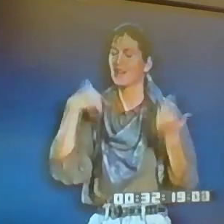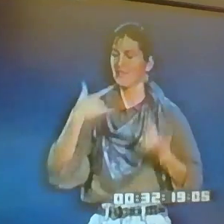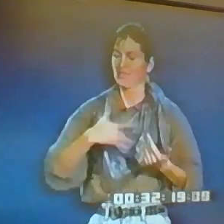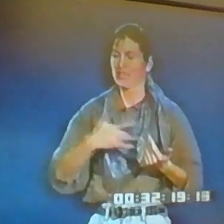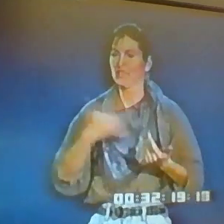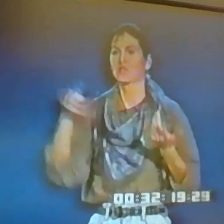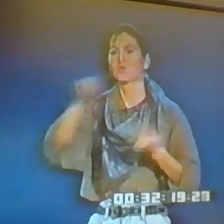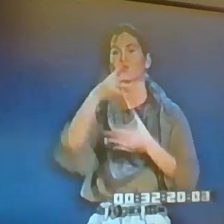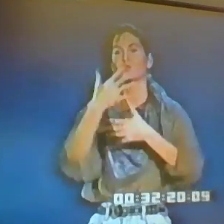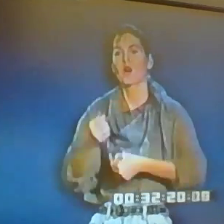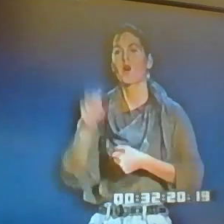wine.